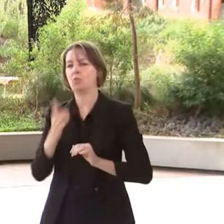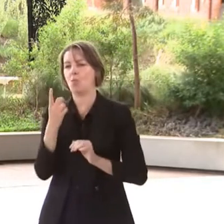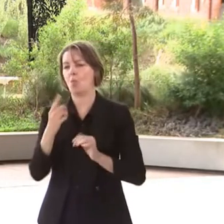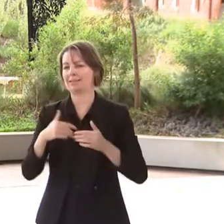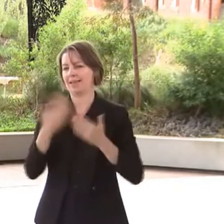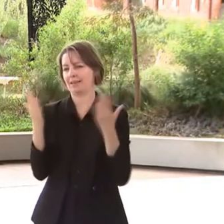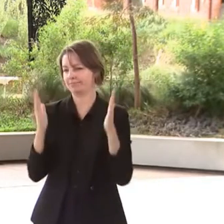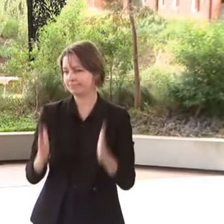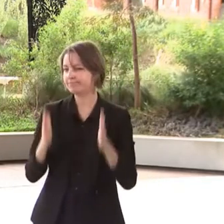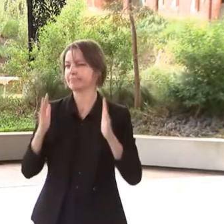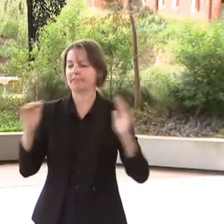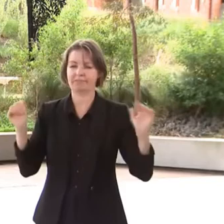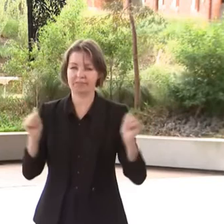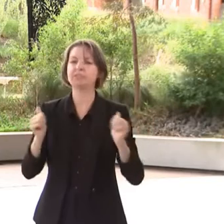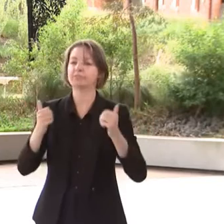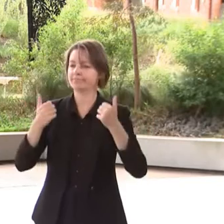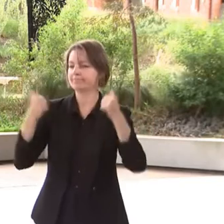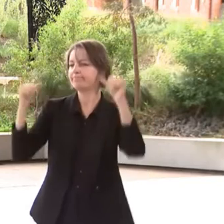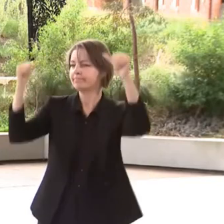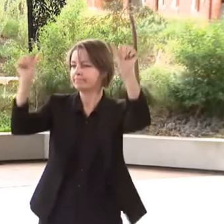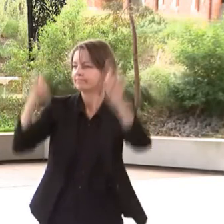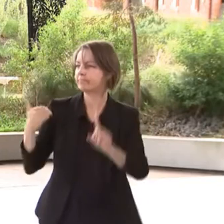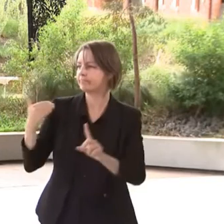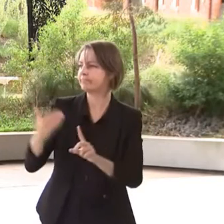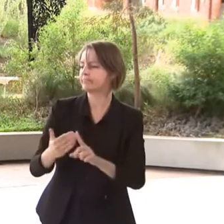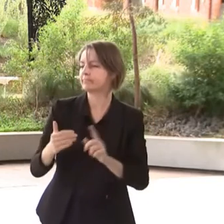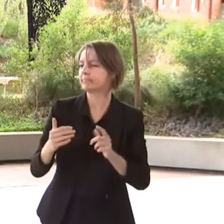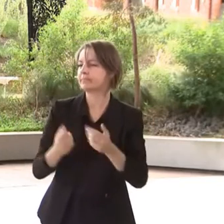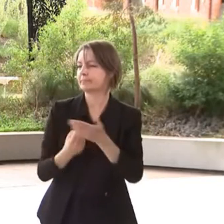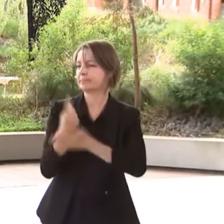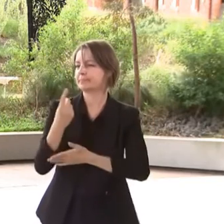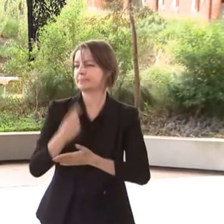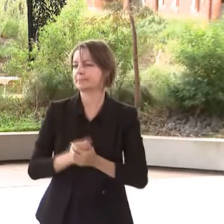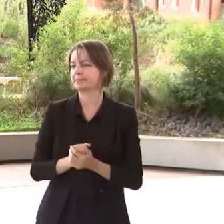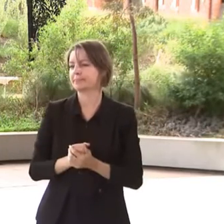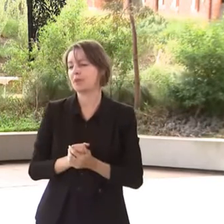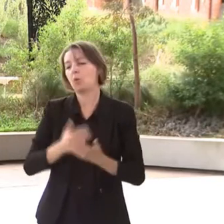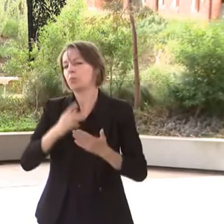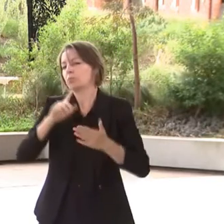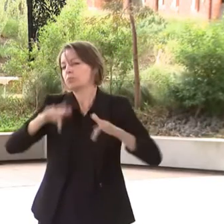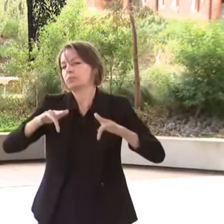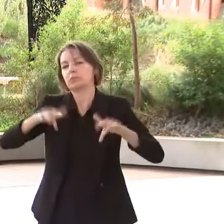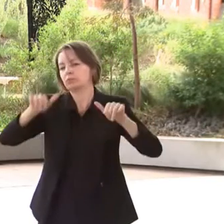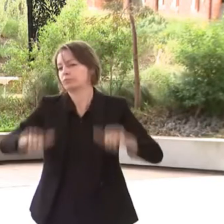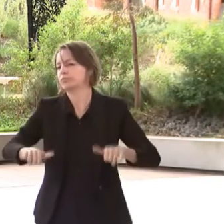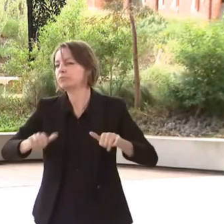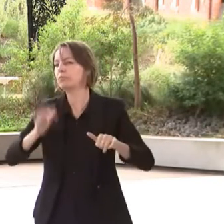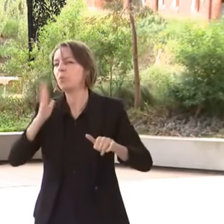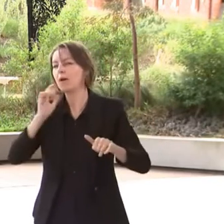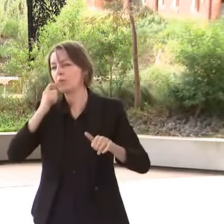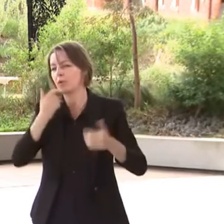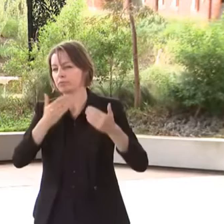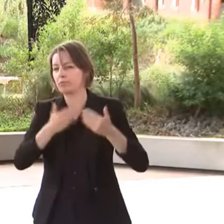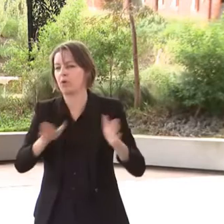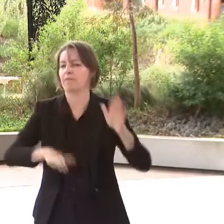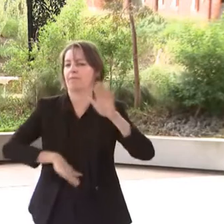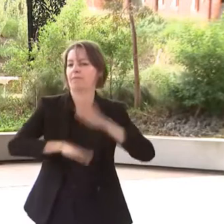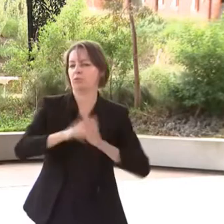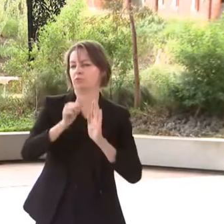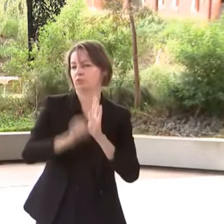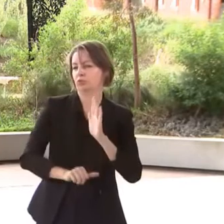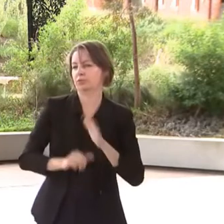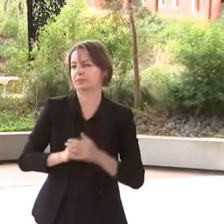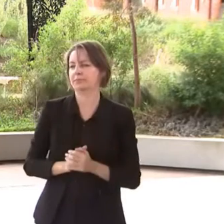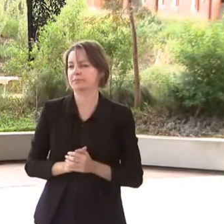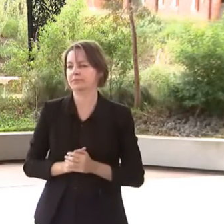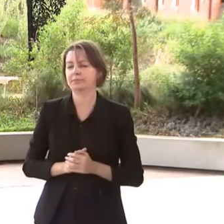will absolutely be turning surgery back on as soon as we possibly can, but we just can't make a call on that yet. When can we expect to vaccinate